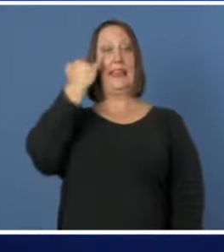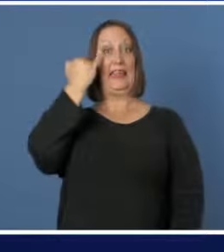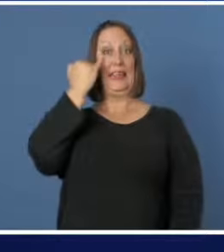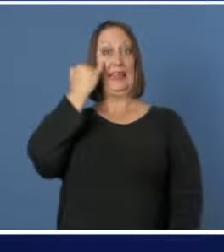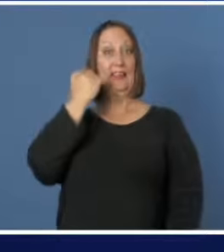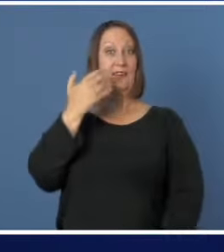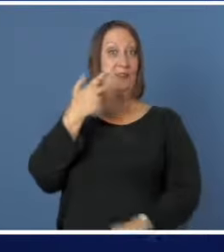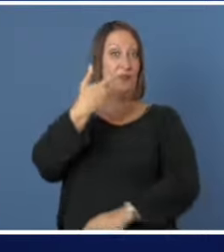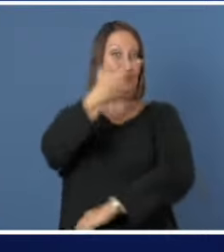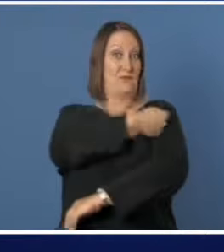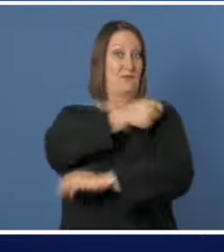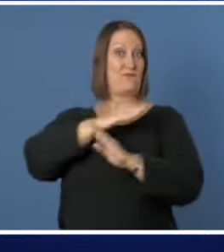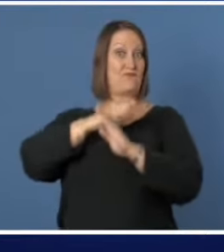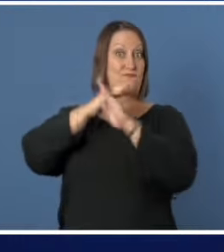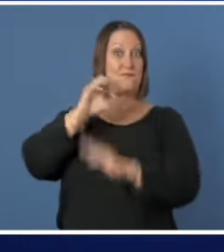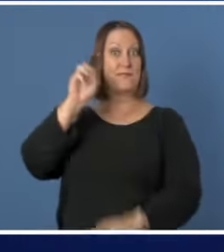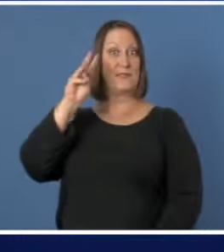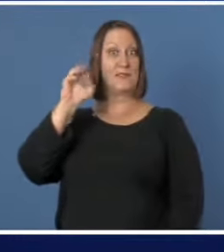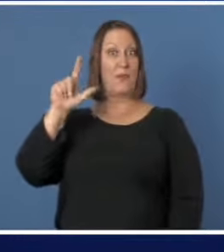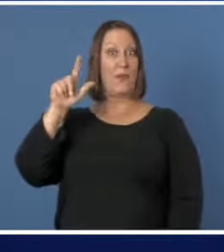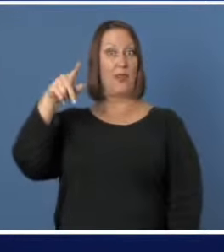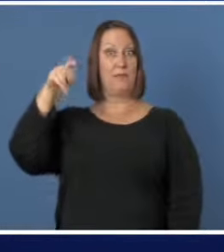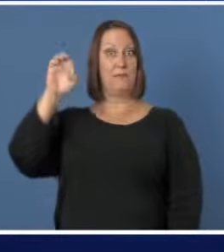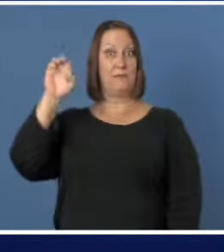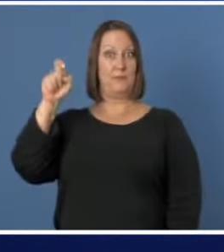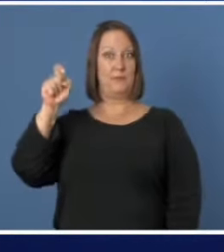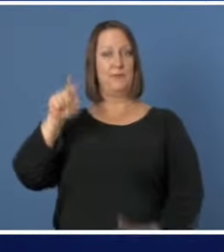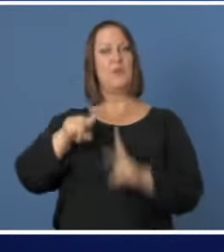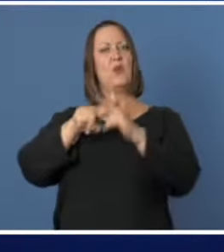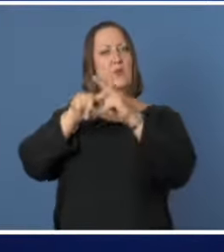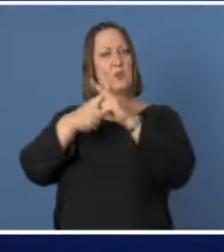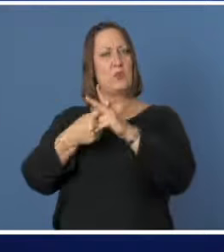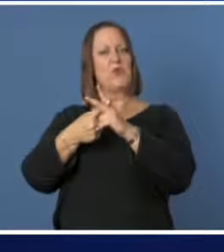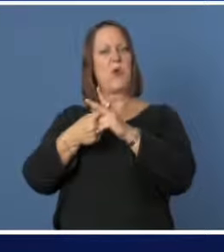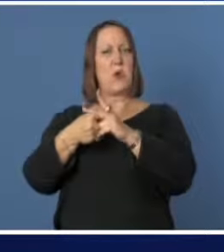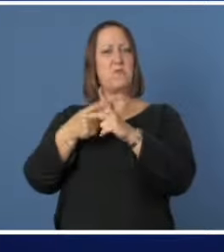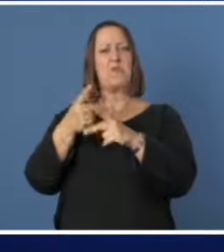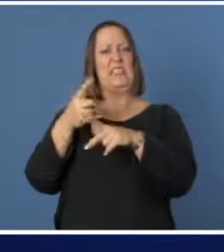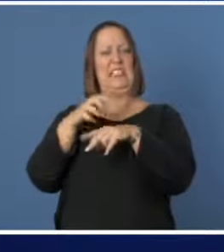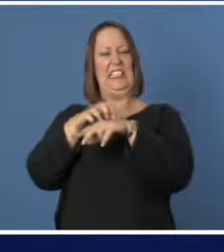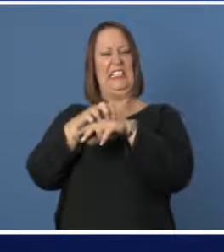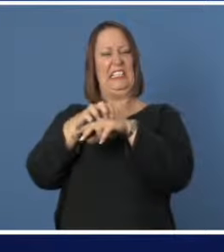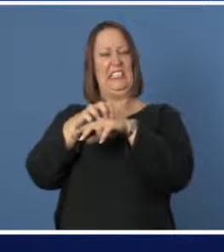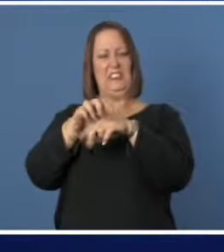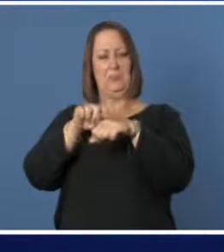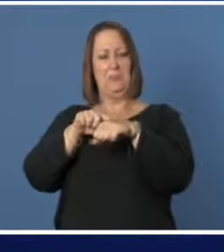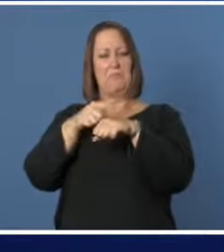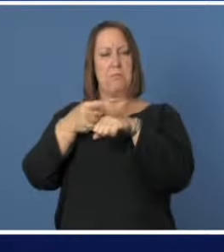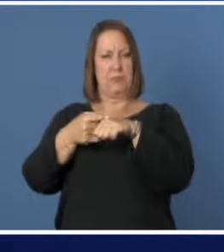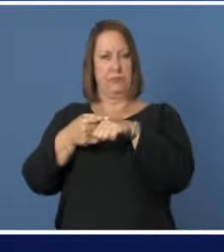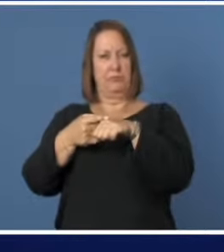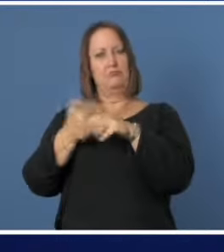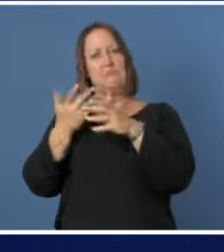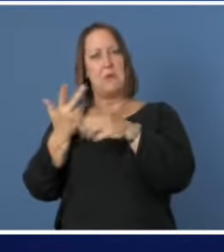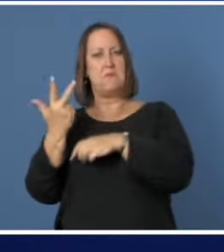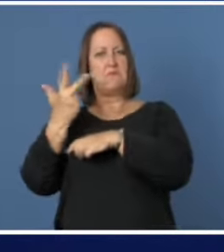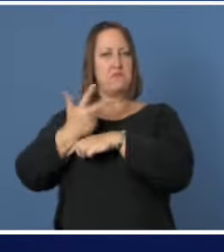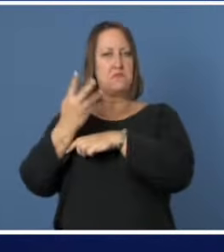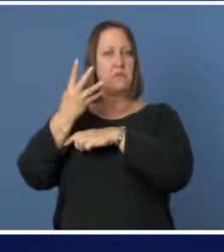a successful smallpox vaccination will create a red and itchy bump at the vaccine